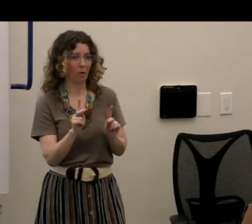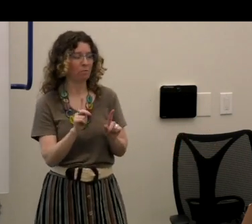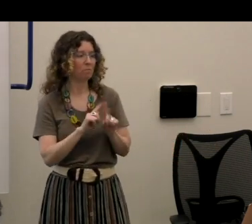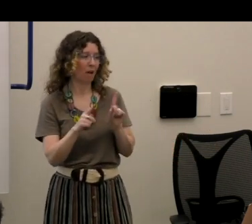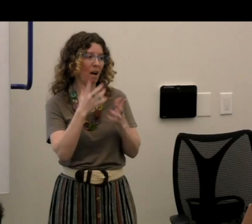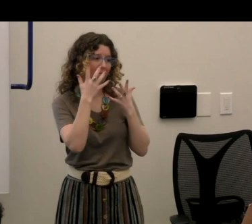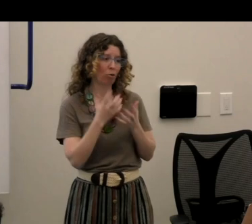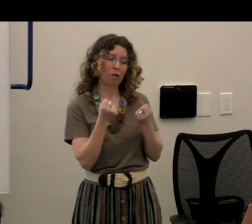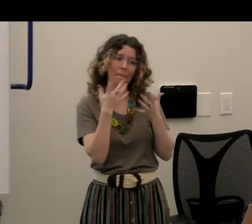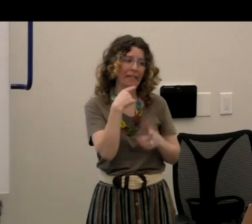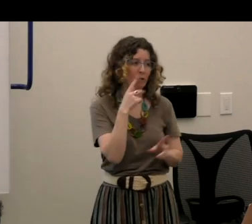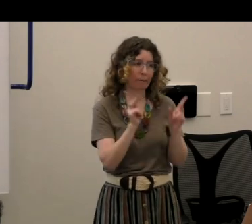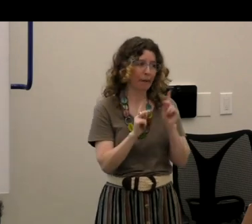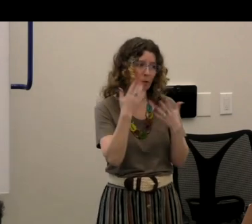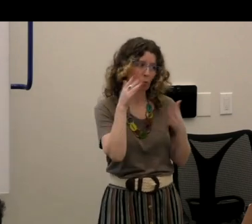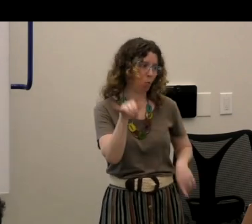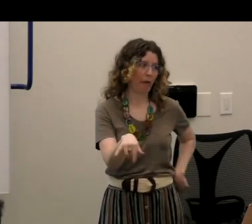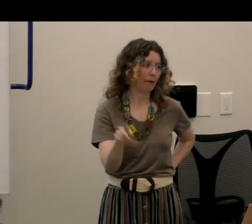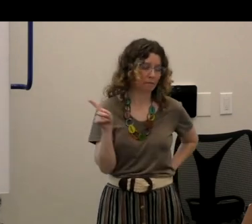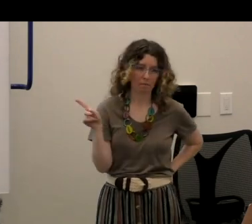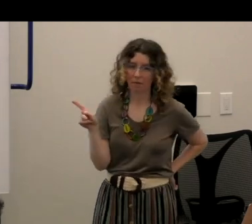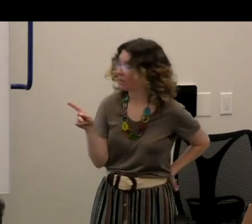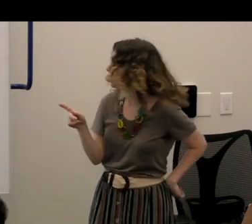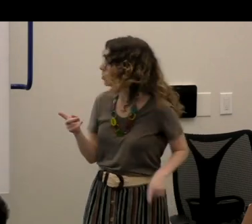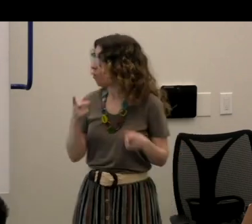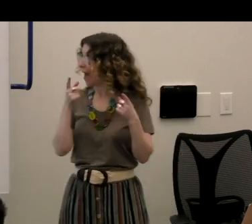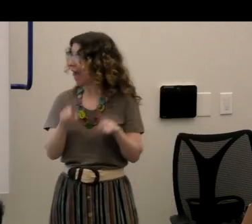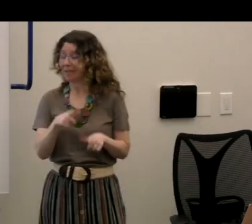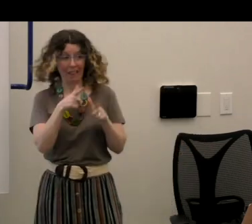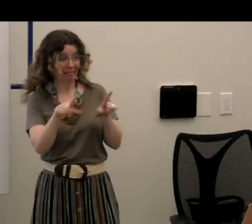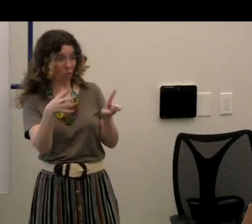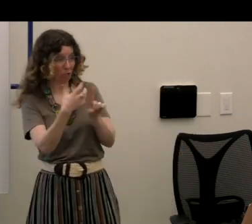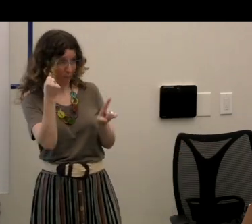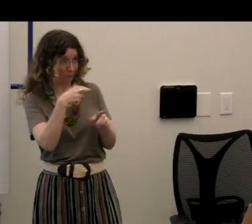at a normal pace, just like any hearing child. Unfortunately, a lot of hearing individuals don't know this.